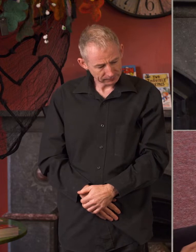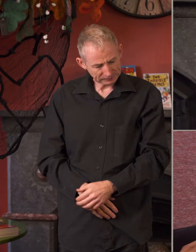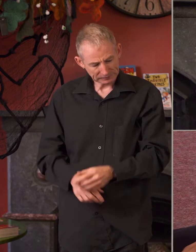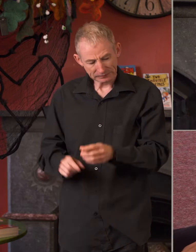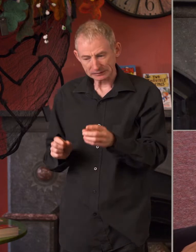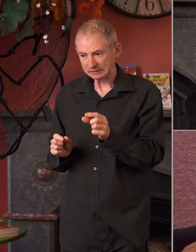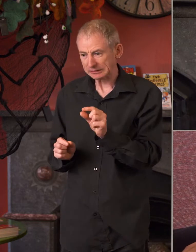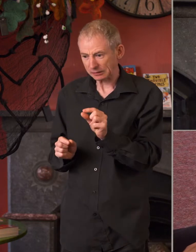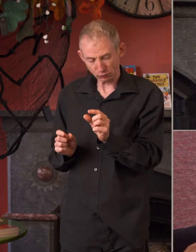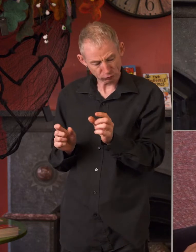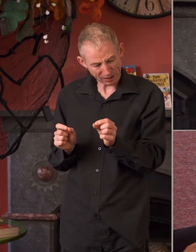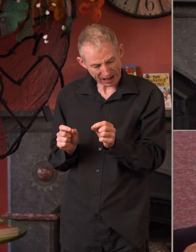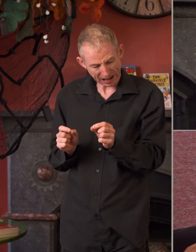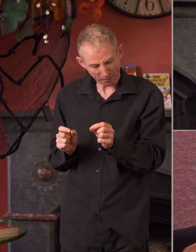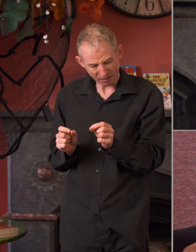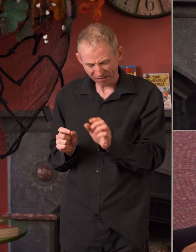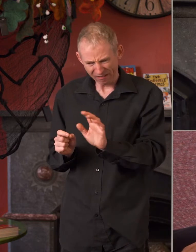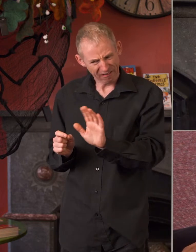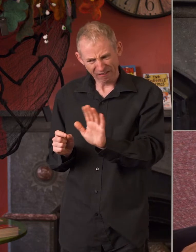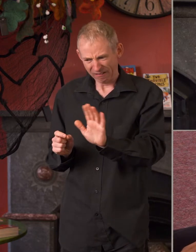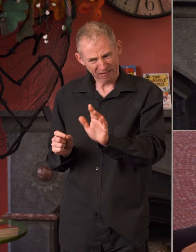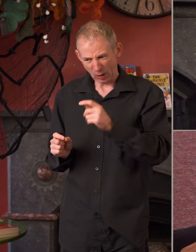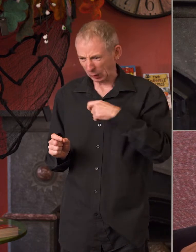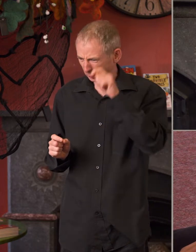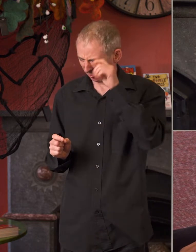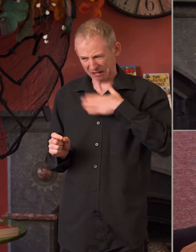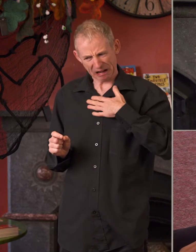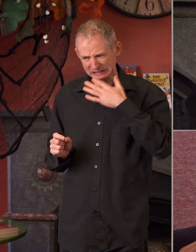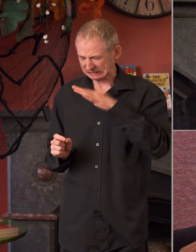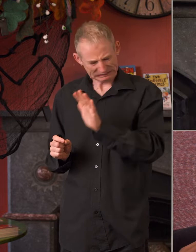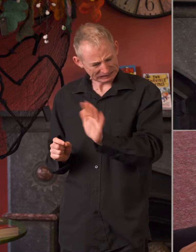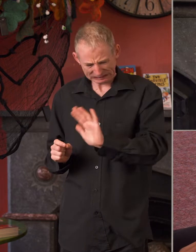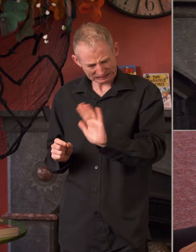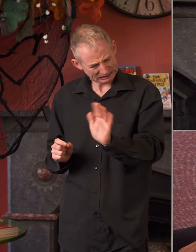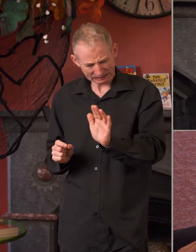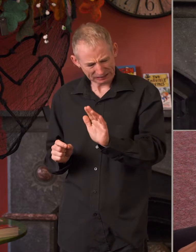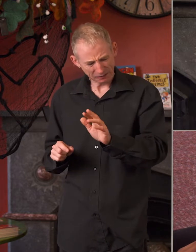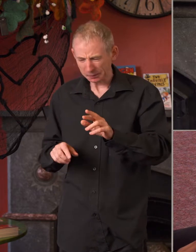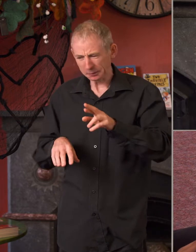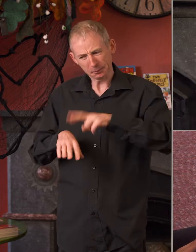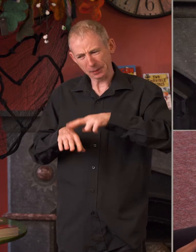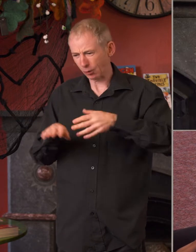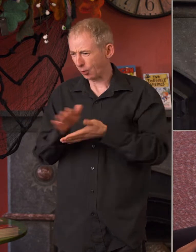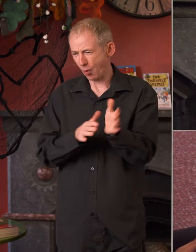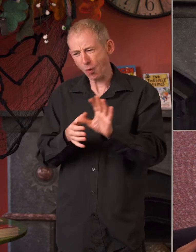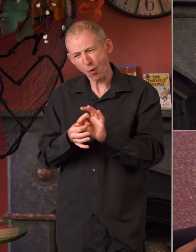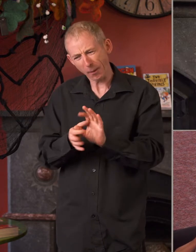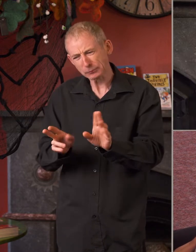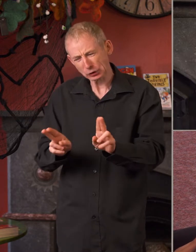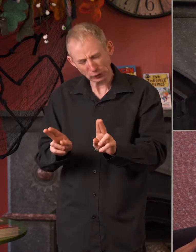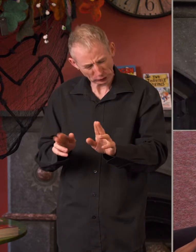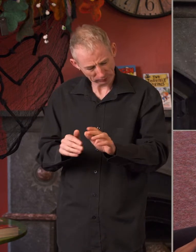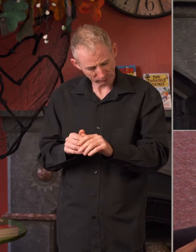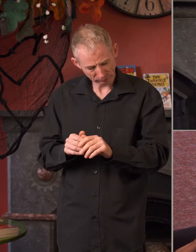I don't think I like the sea, says Little Crab. Maybe we should go home. Don't worry,